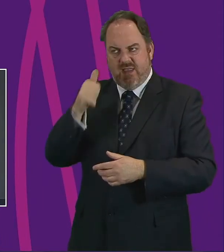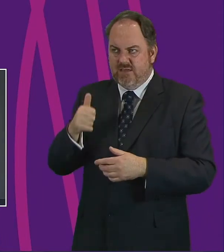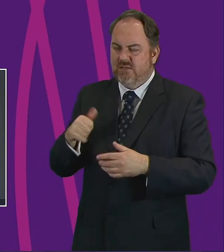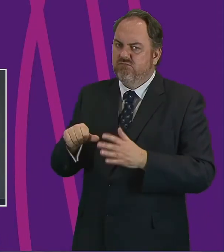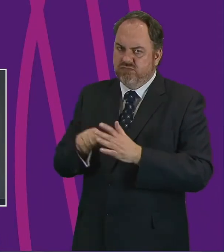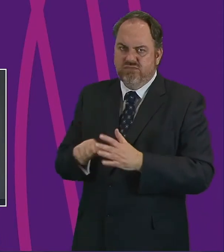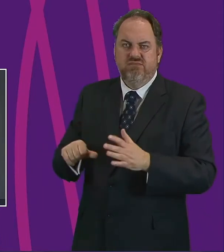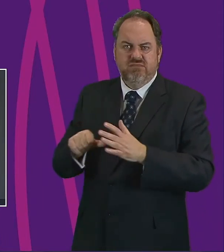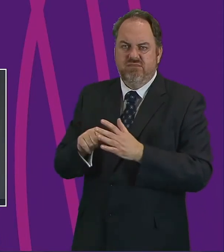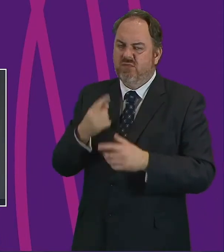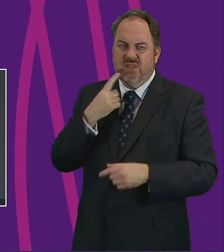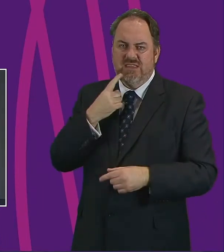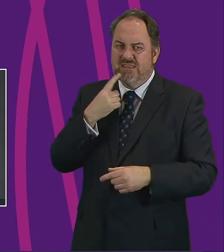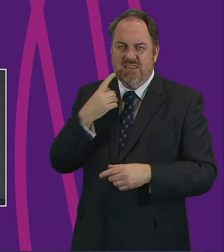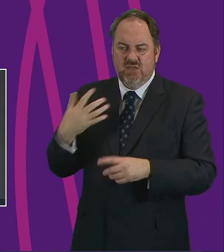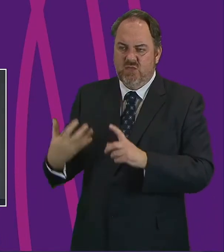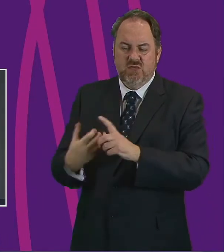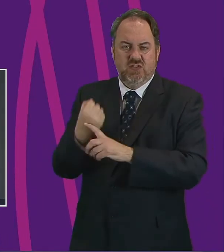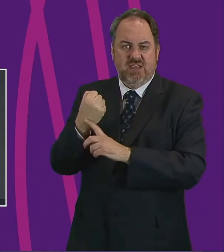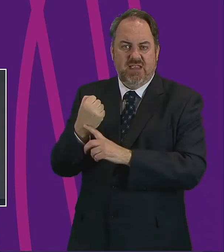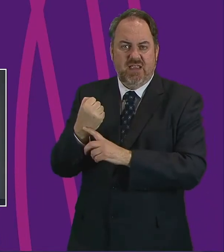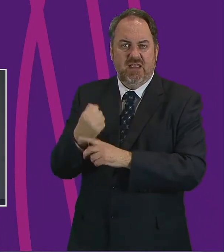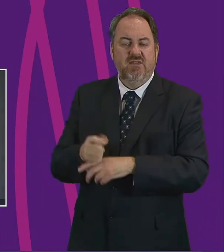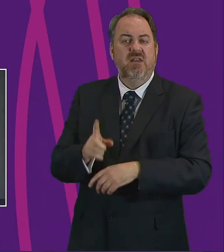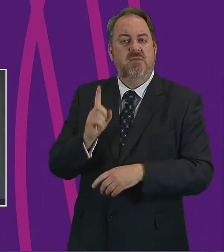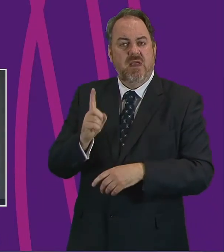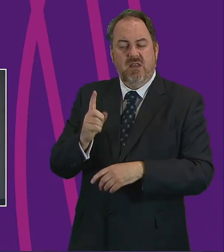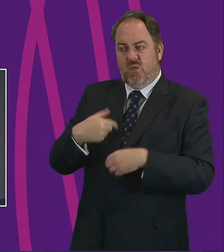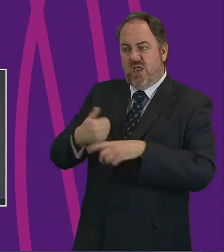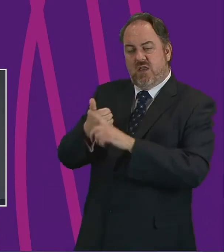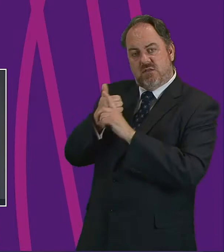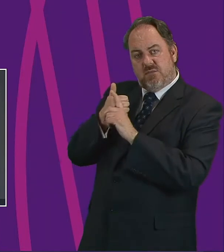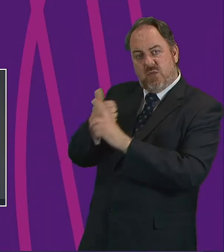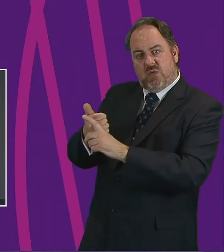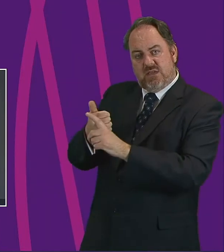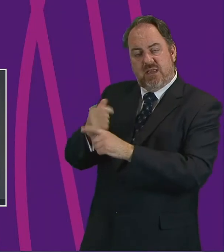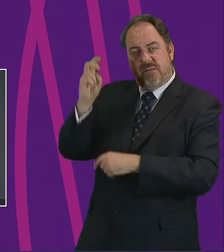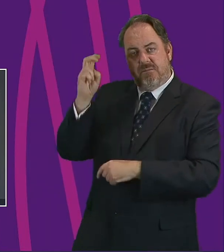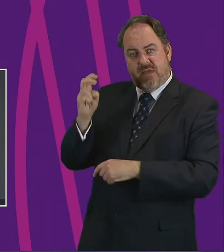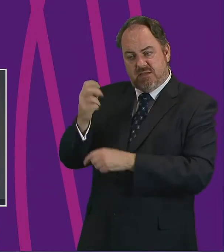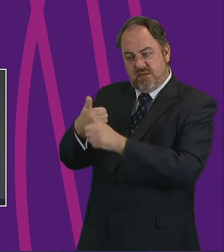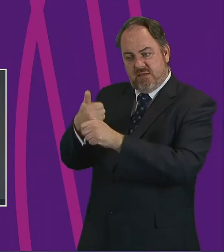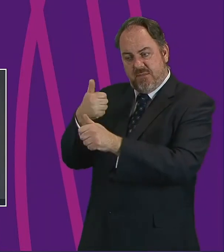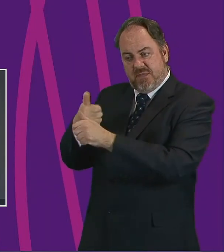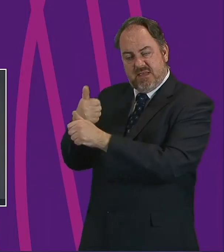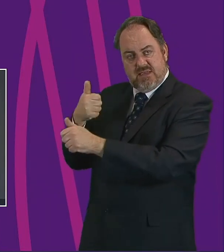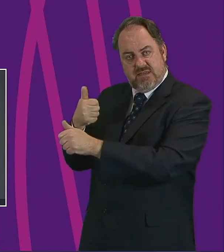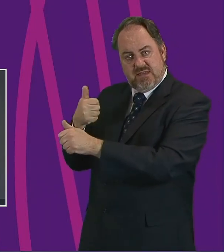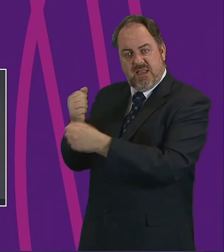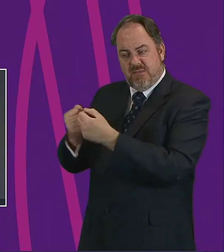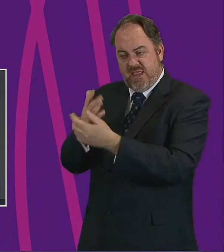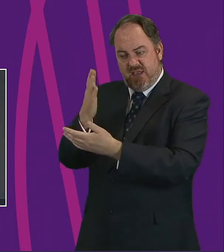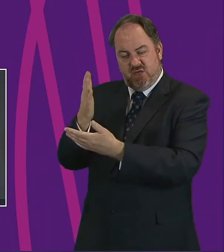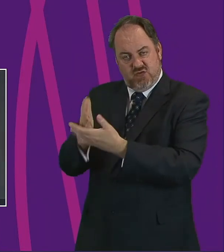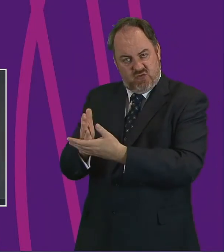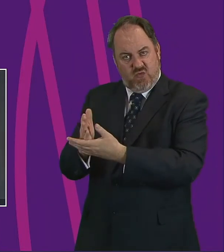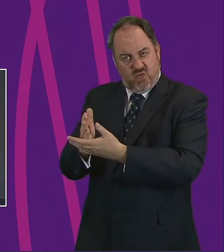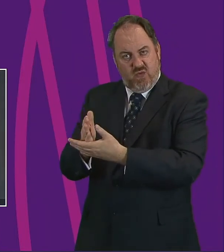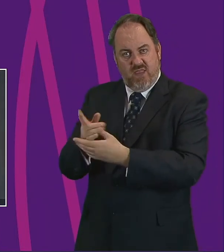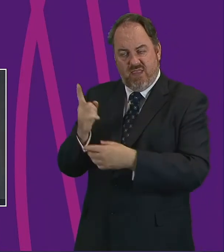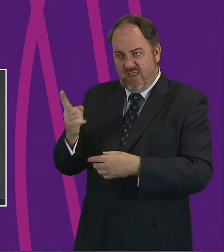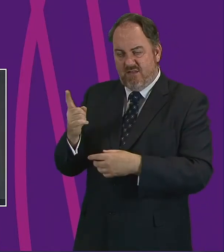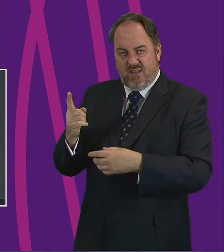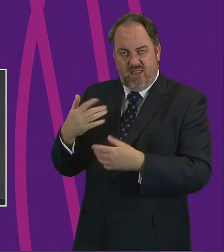with in relation to the support for the bus industry and the way in which the bus industry operates around the